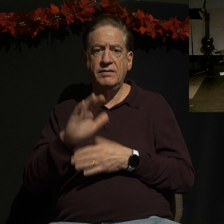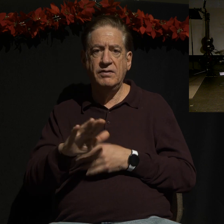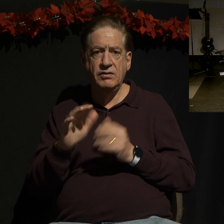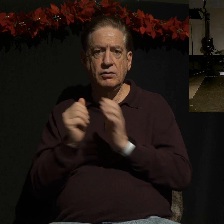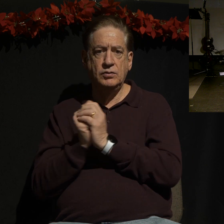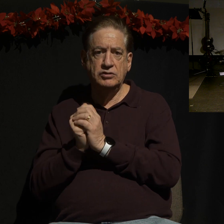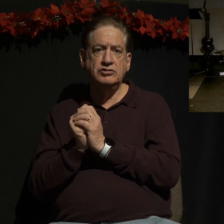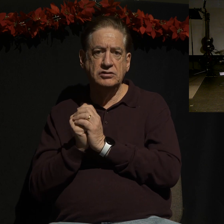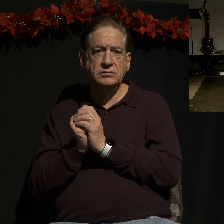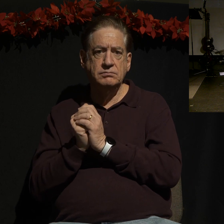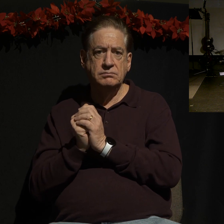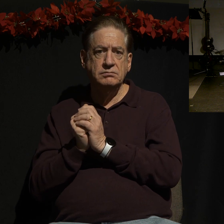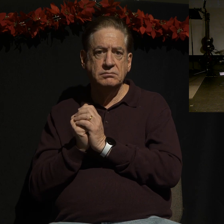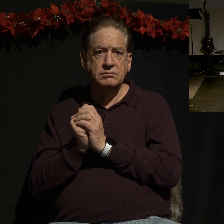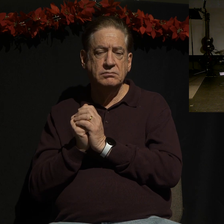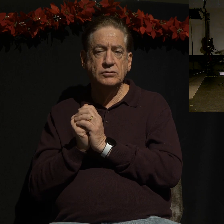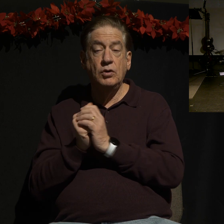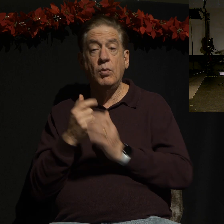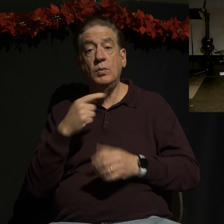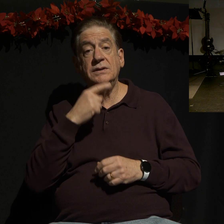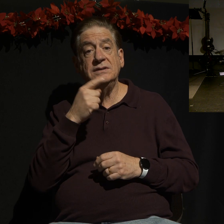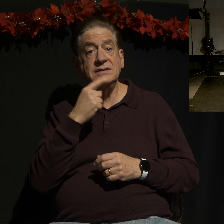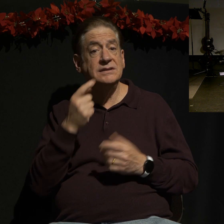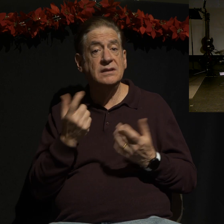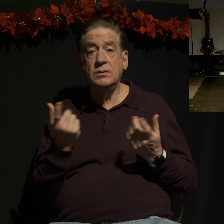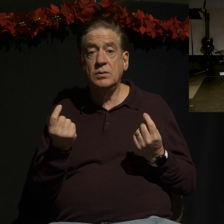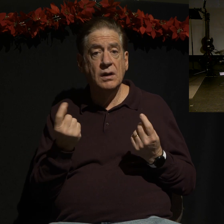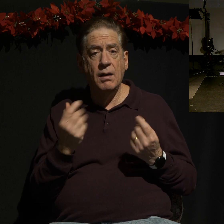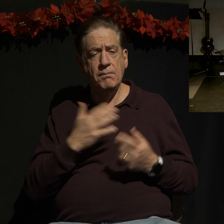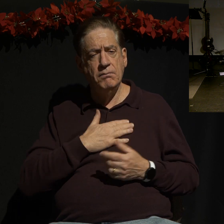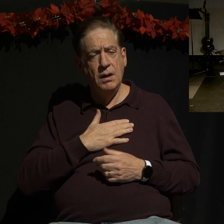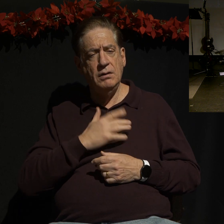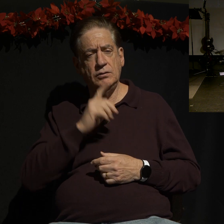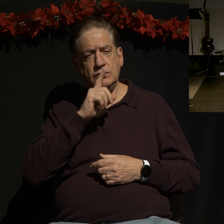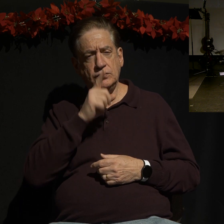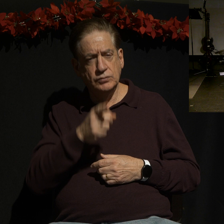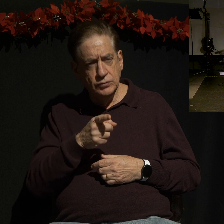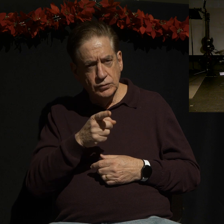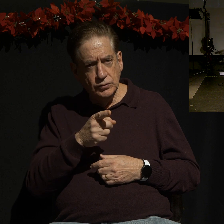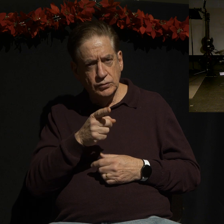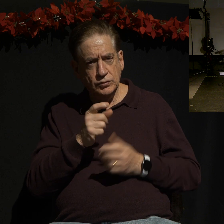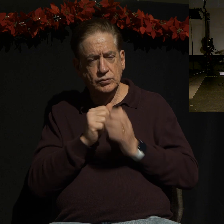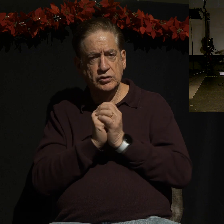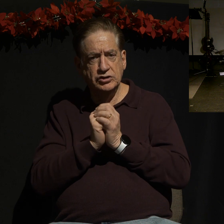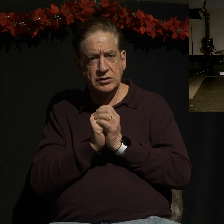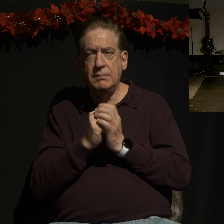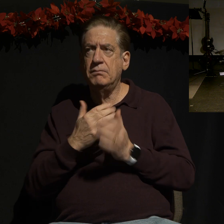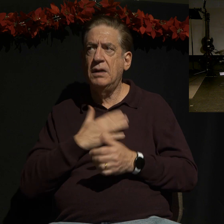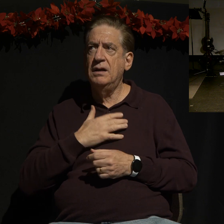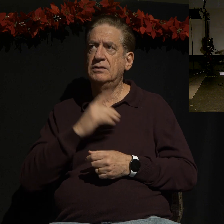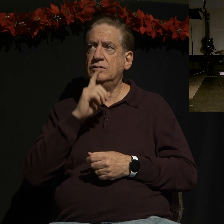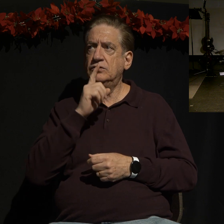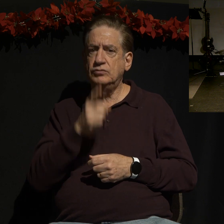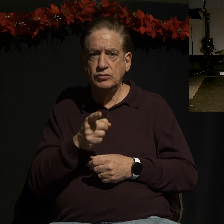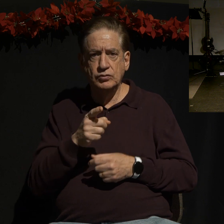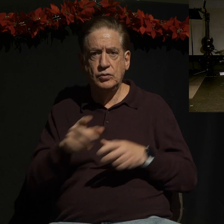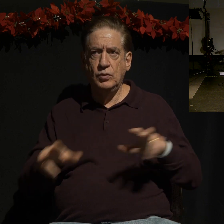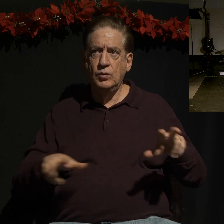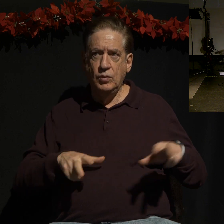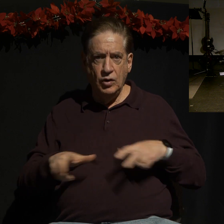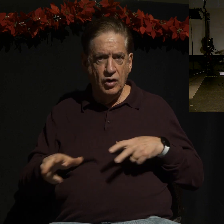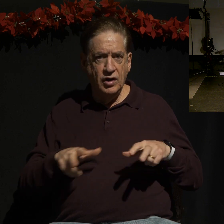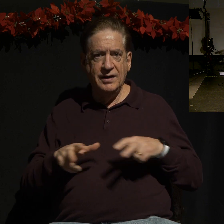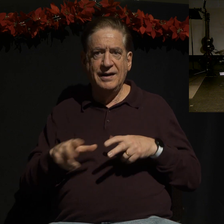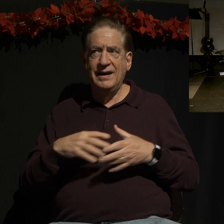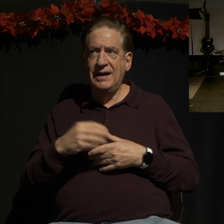worship. So what this is saying, my true worship, my true walking out,